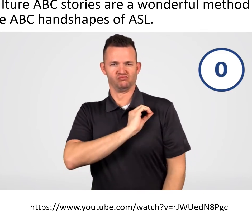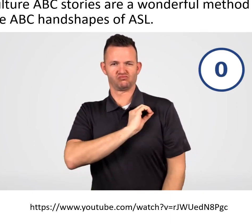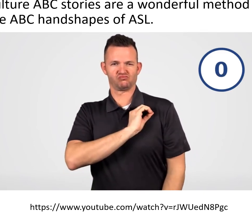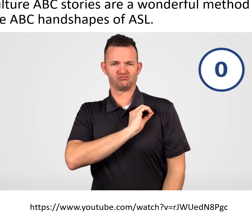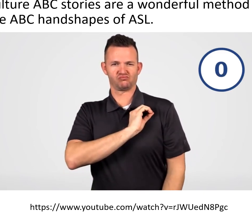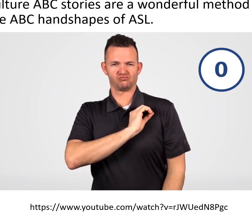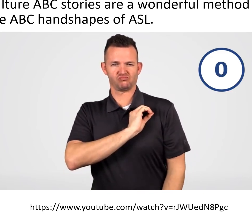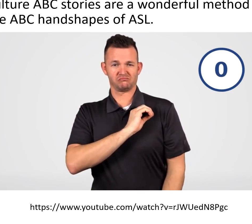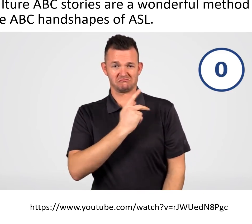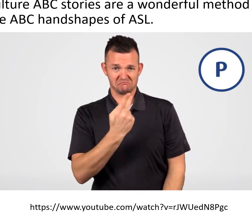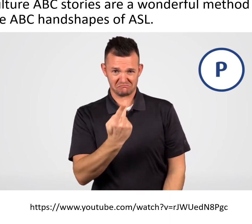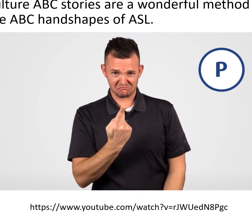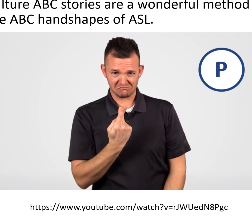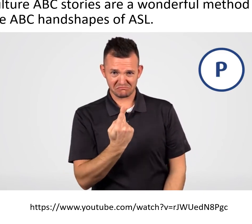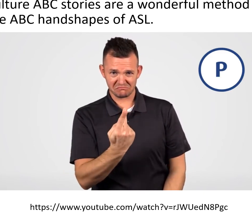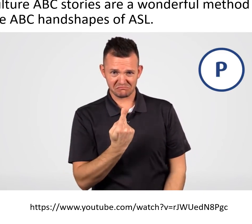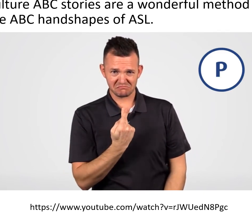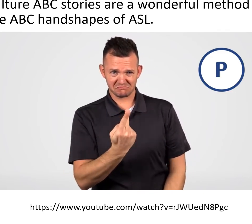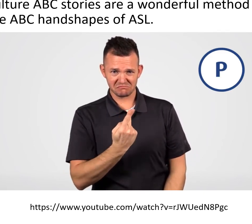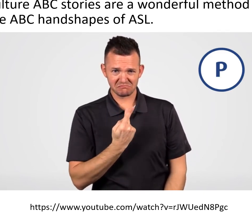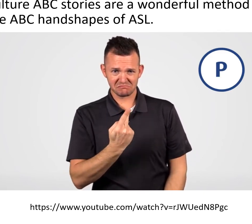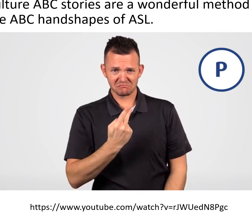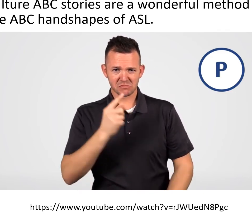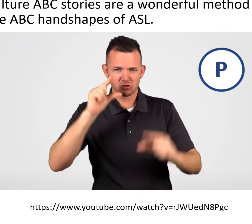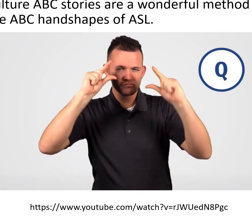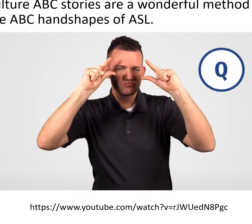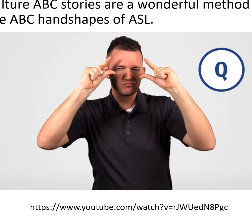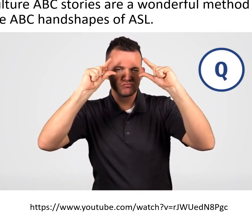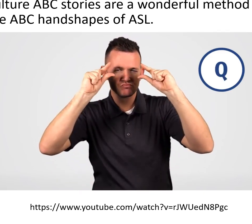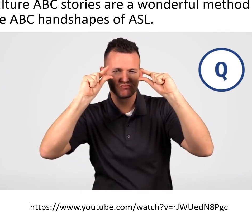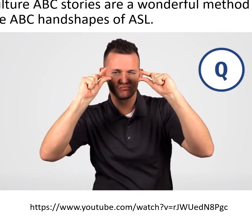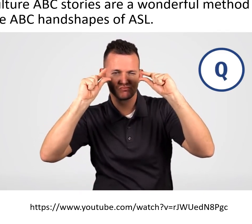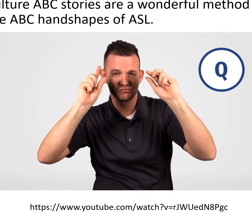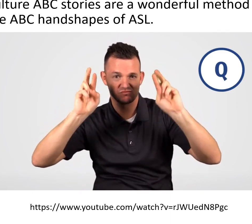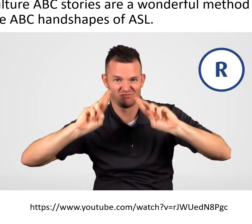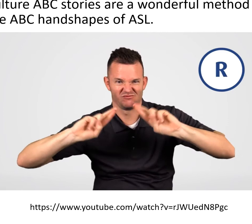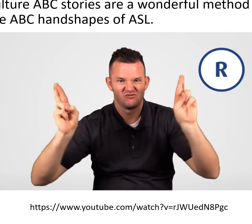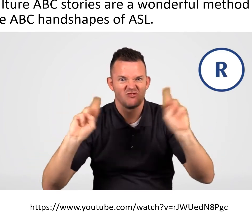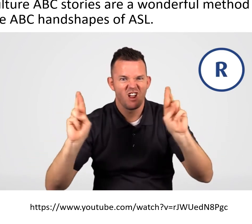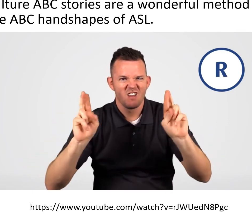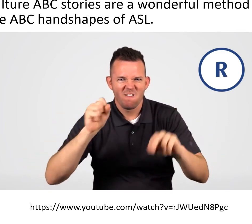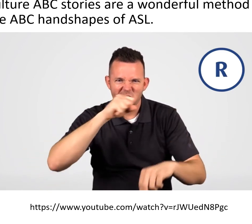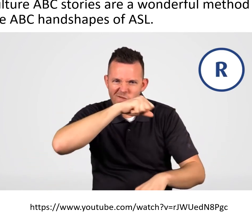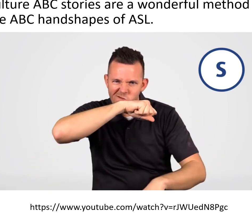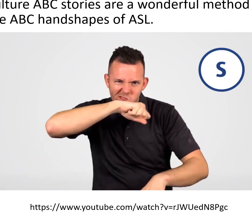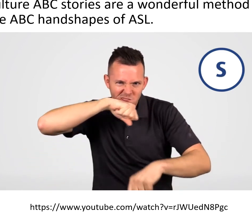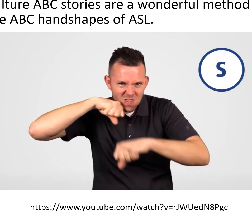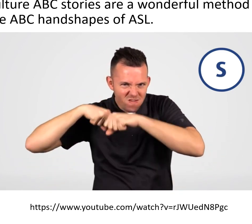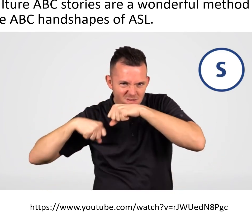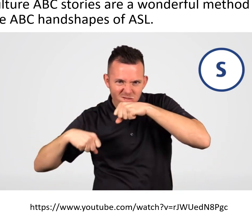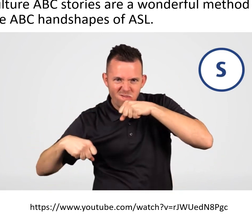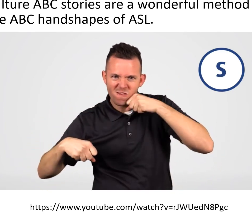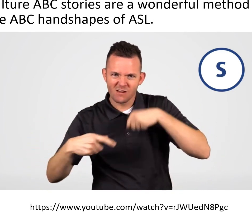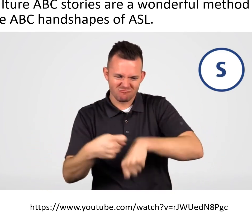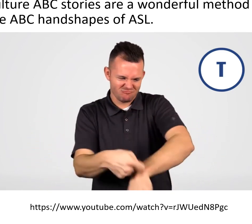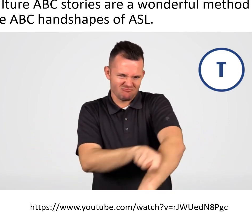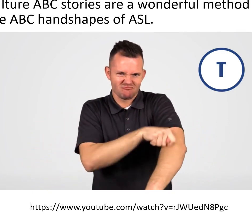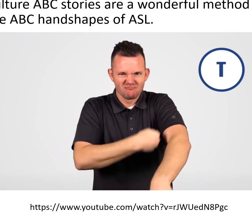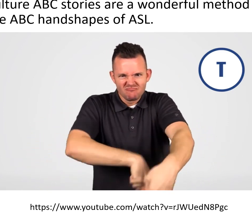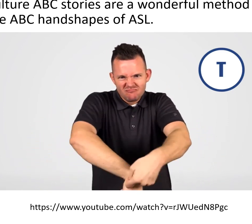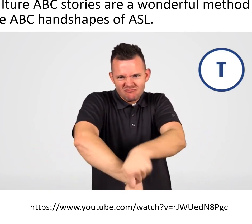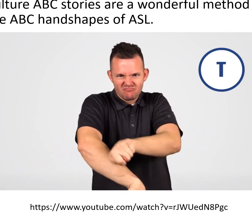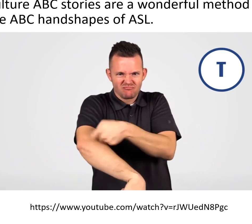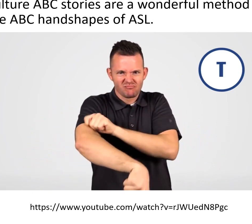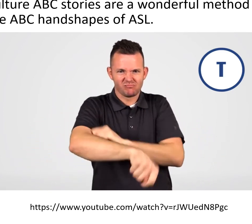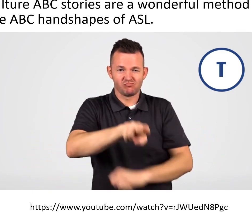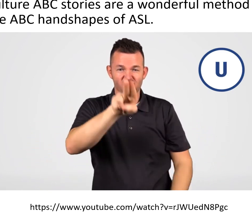on the right. A badge hung from his chest. "You and I," he said, narrowing his eyes. He asked, "Are you ready?" He wiped his mouth, rolled